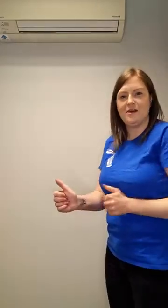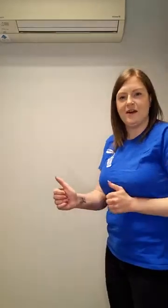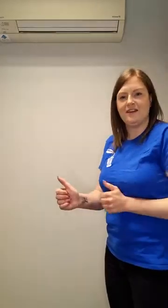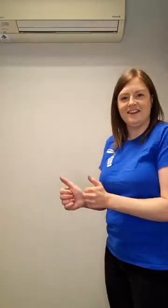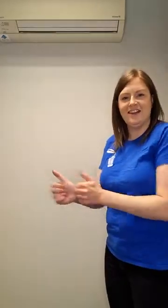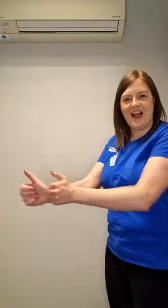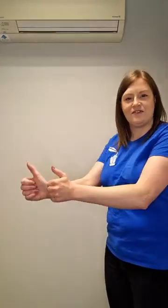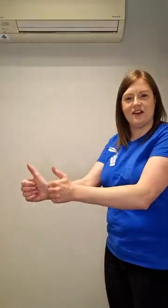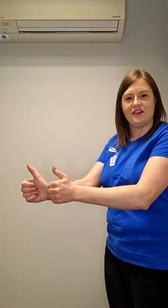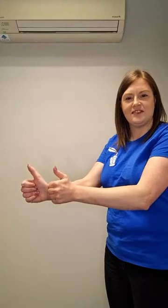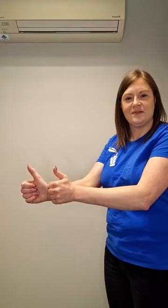but advocate.